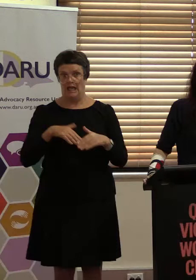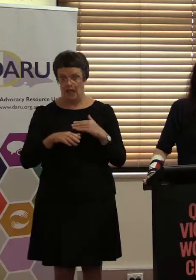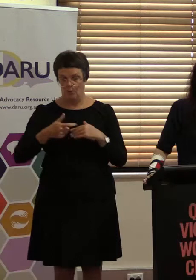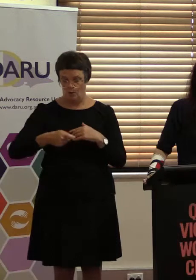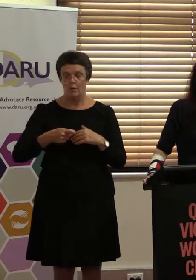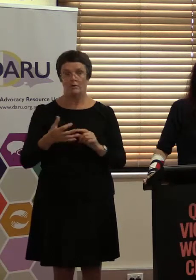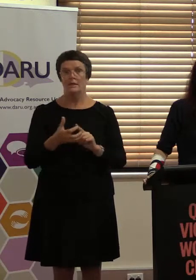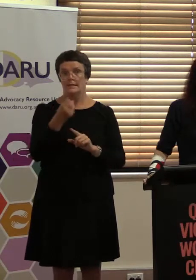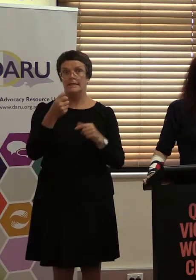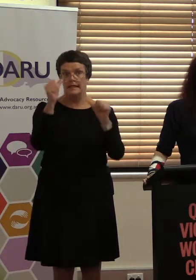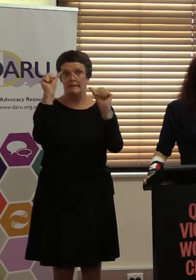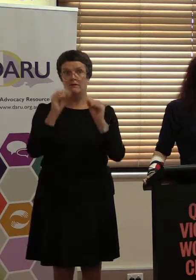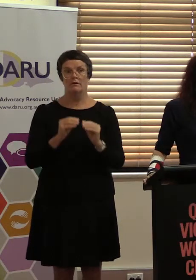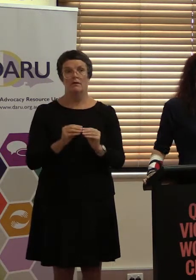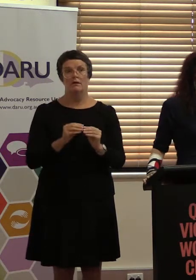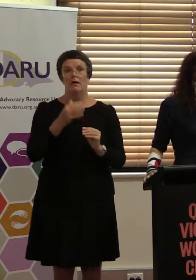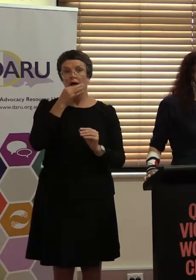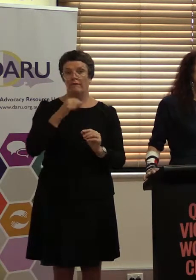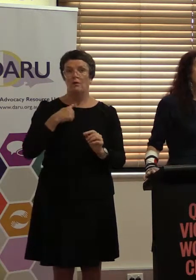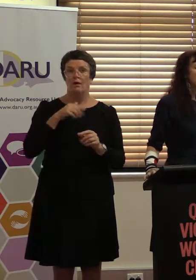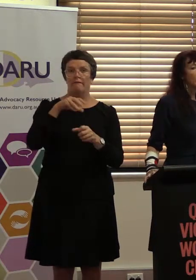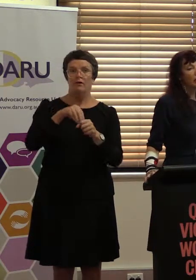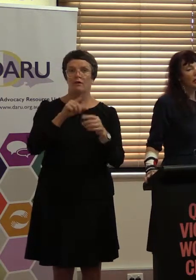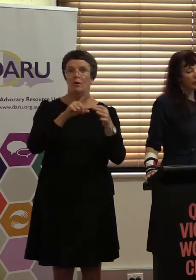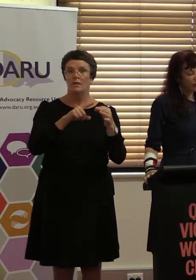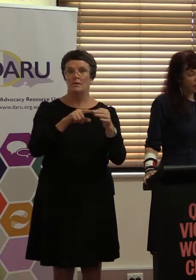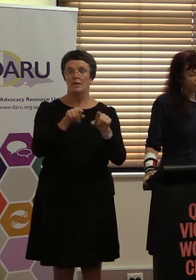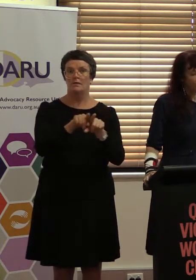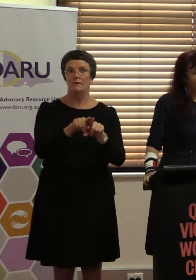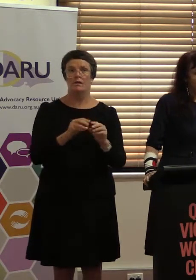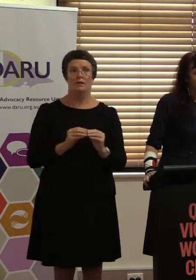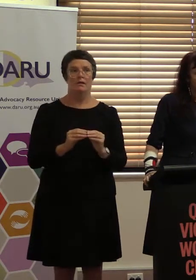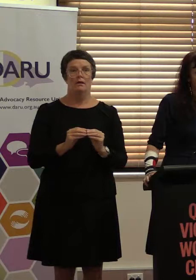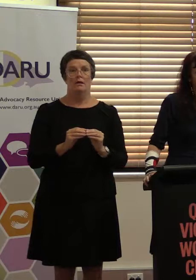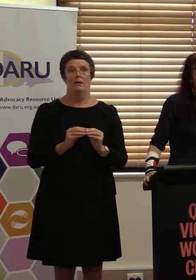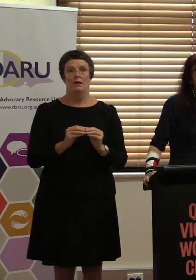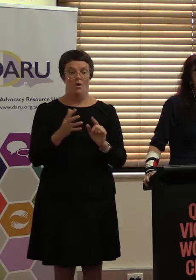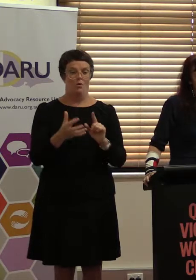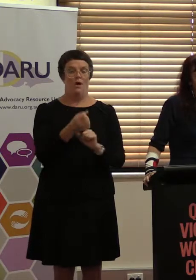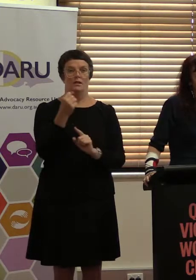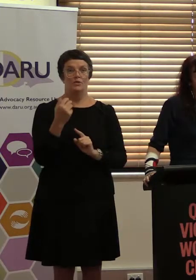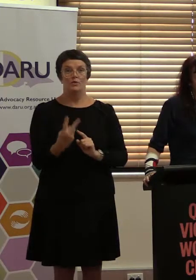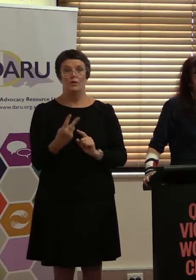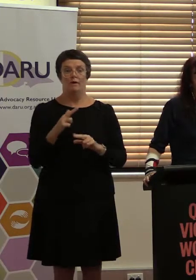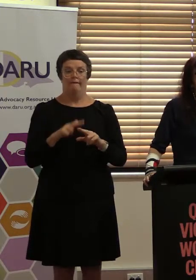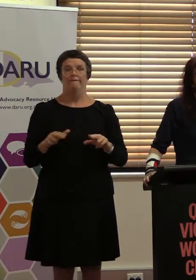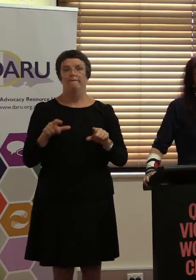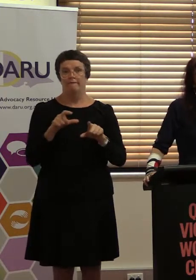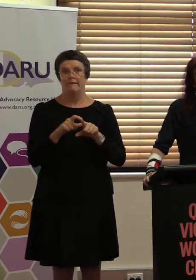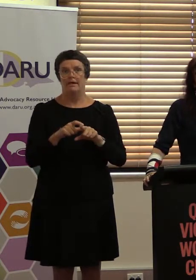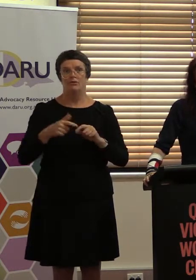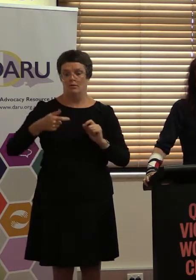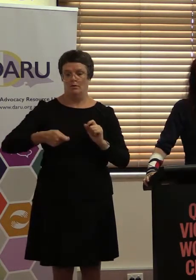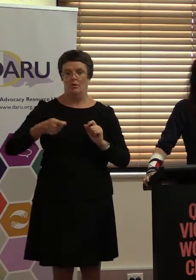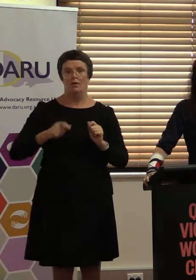a couple in Queensland that I was involved in. And even after winning 2 federal court cases in Queensland,